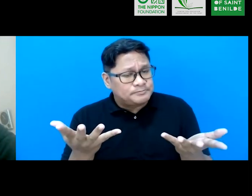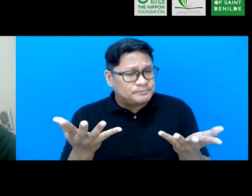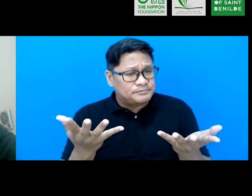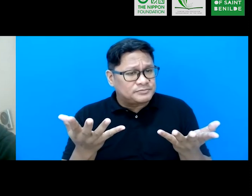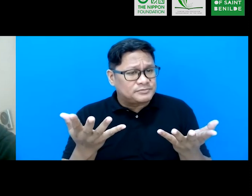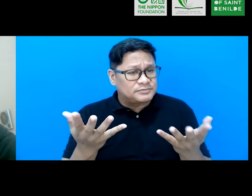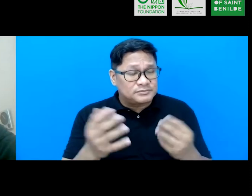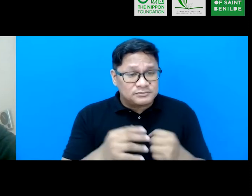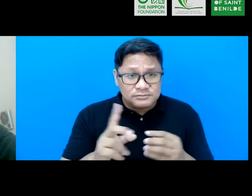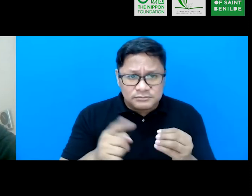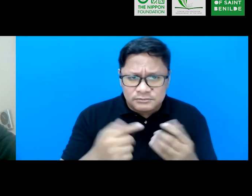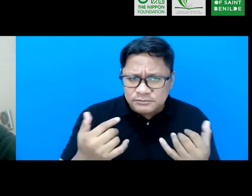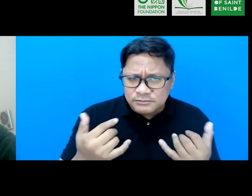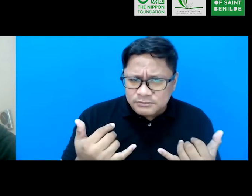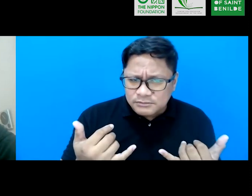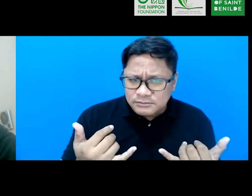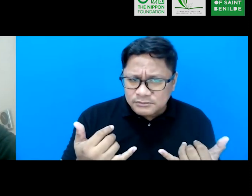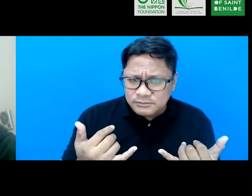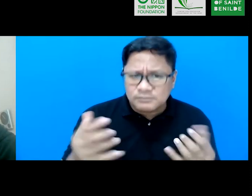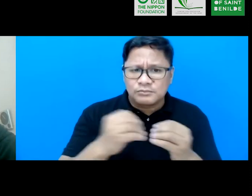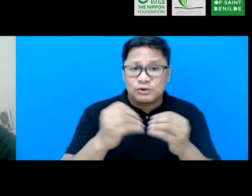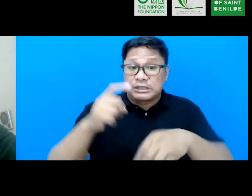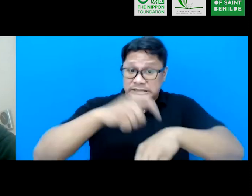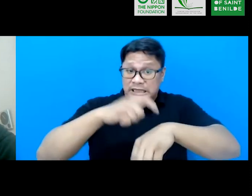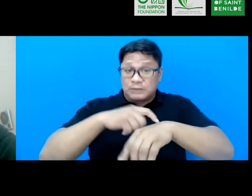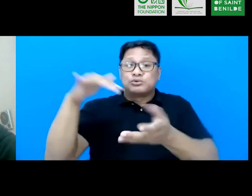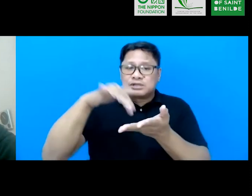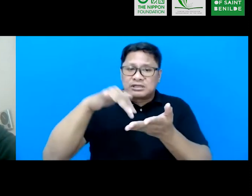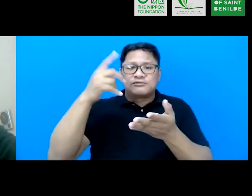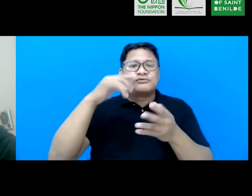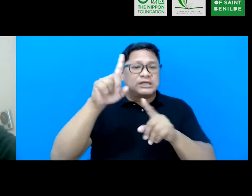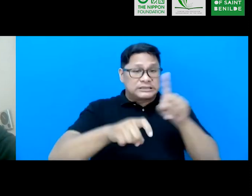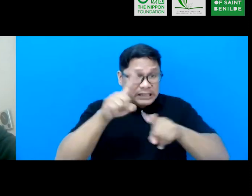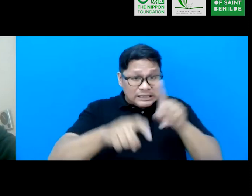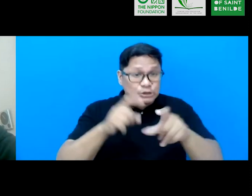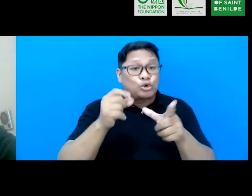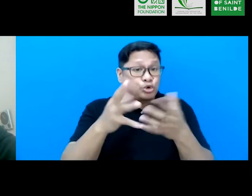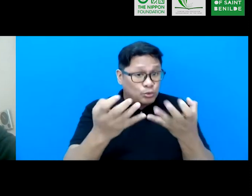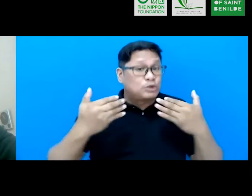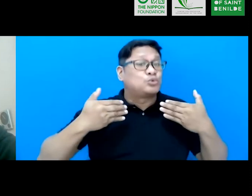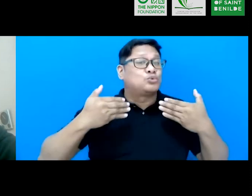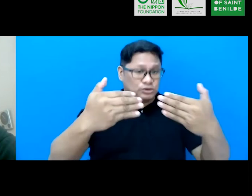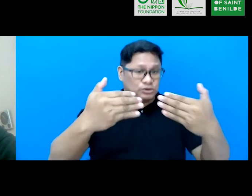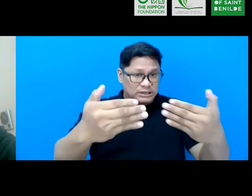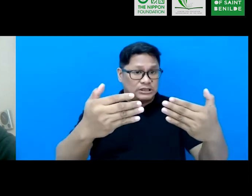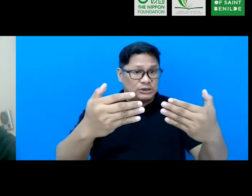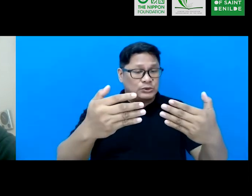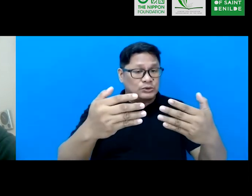now and have more time to study for the exam, or if you want to continue another